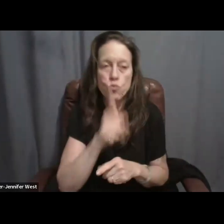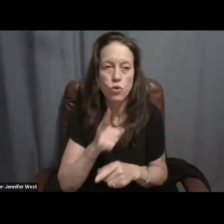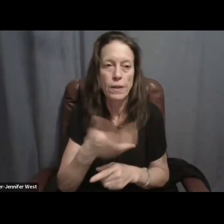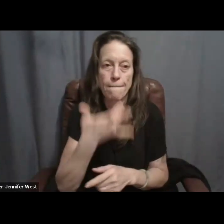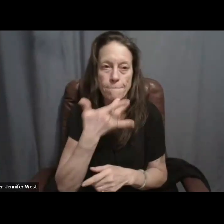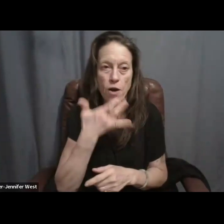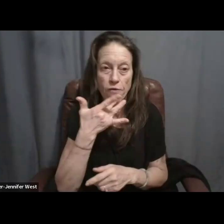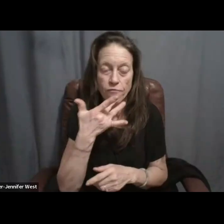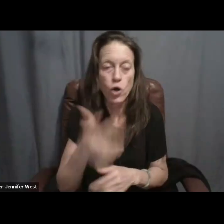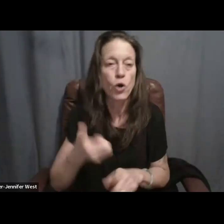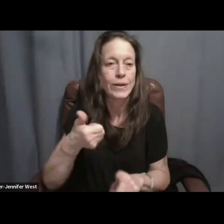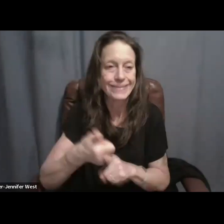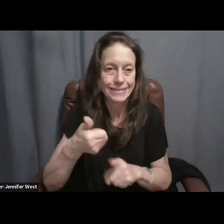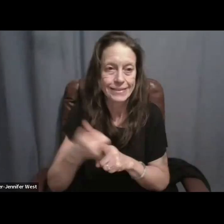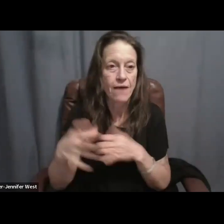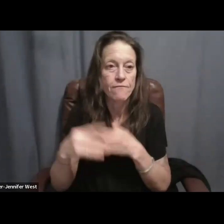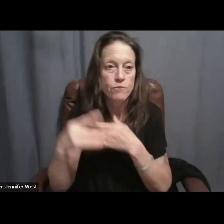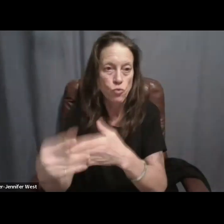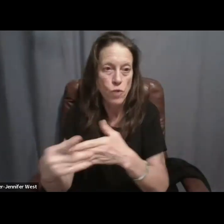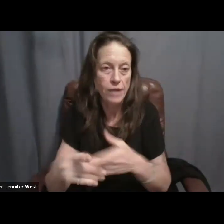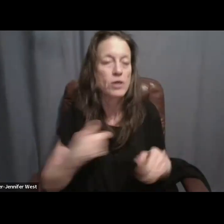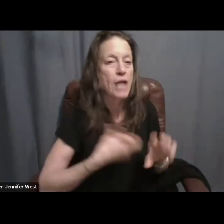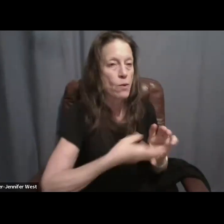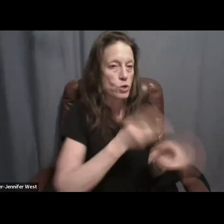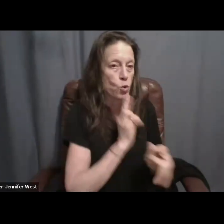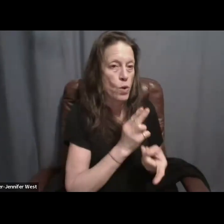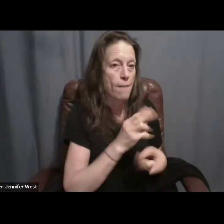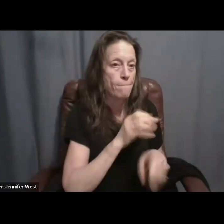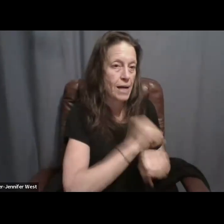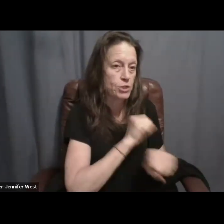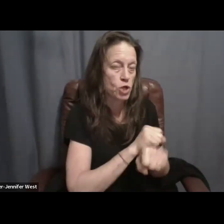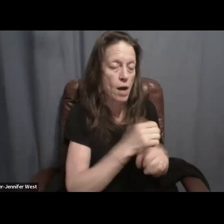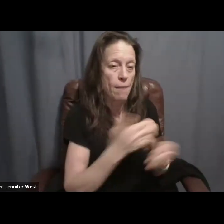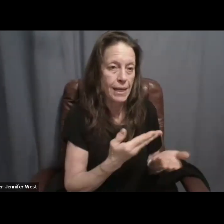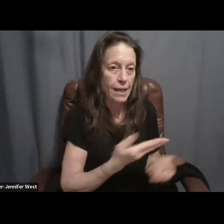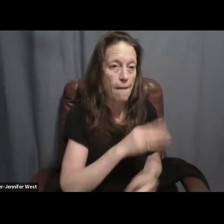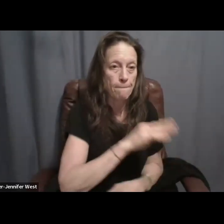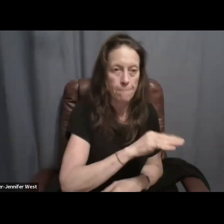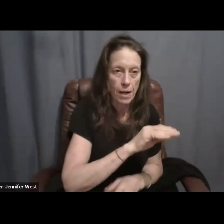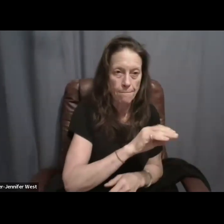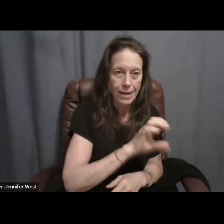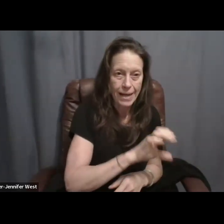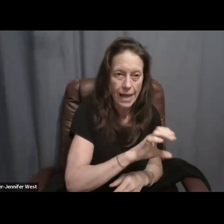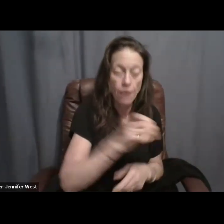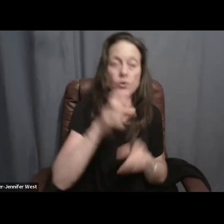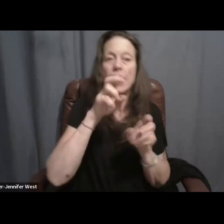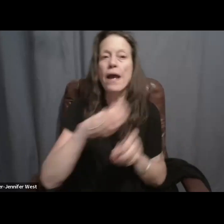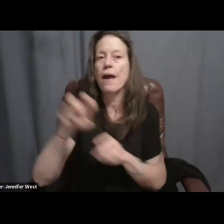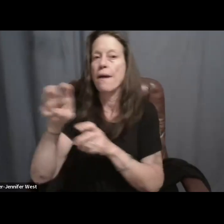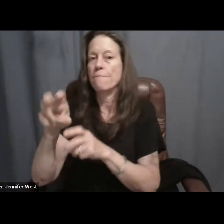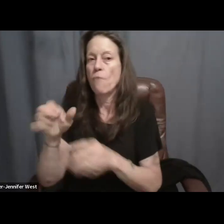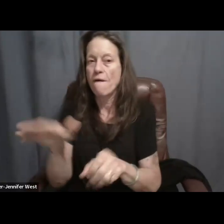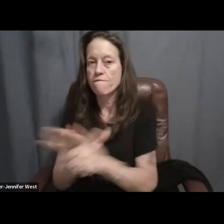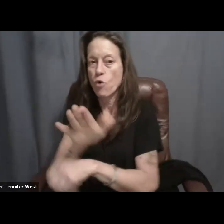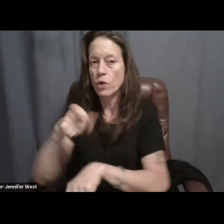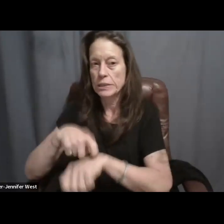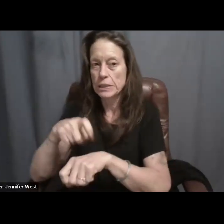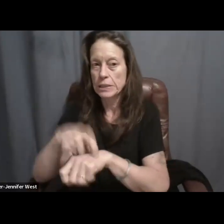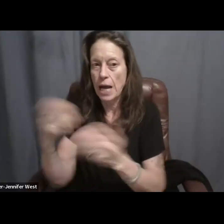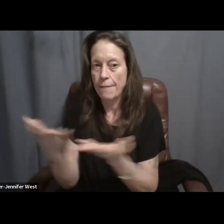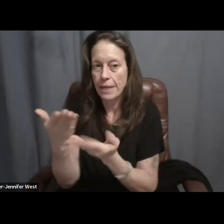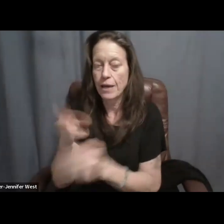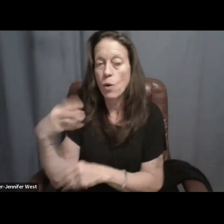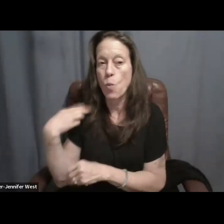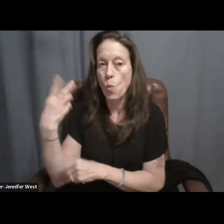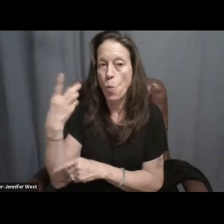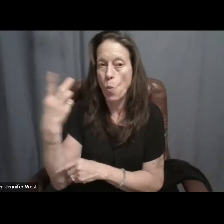and become full-time staff for my daughter. What I'll do when I retire, I don't have an answer to that yet, but having